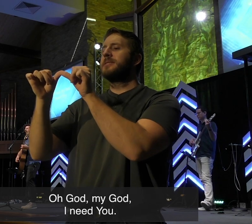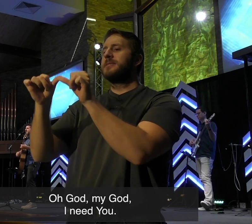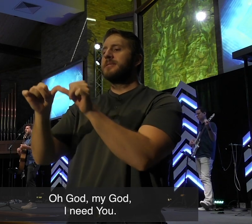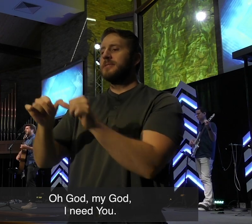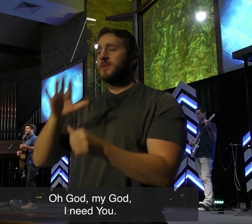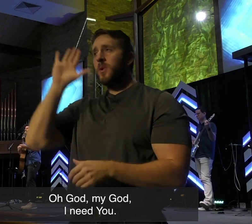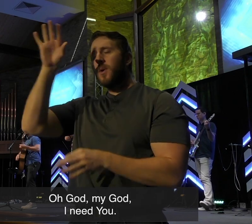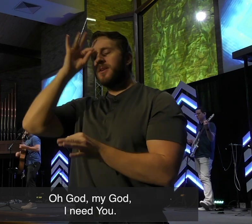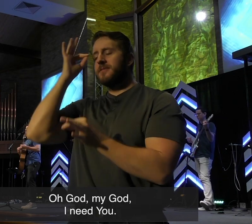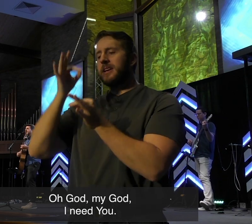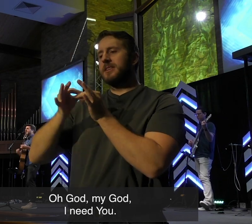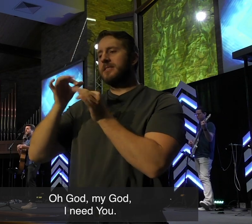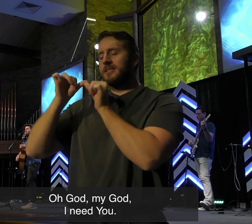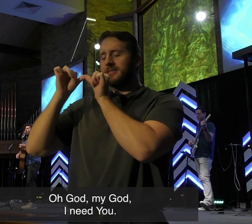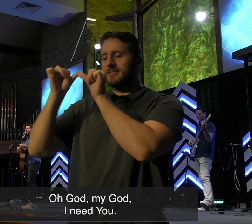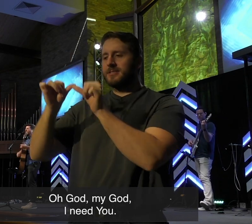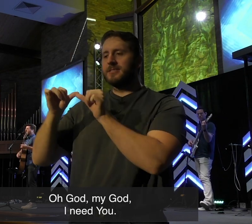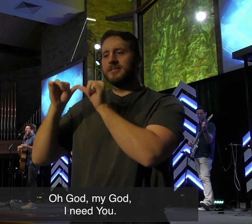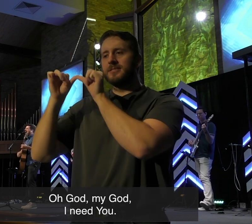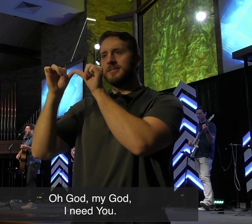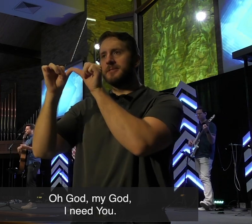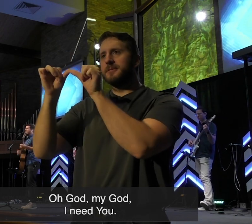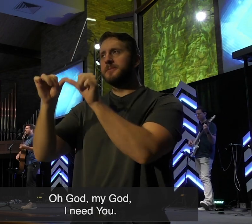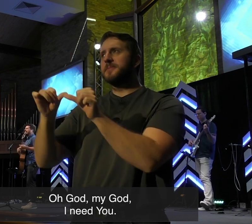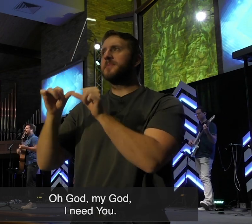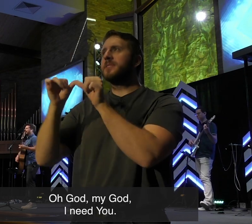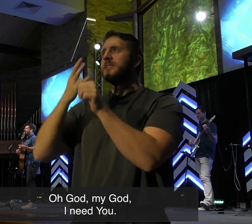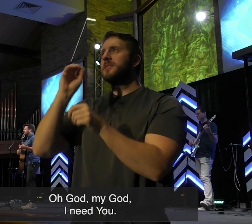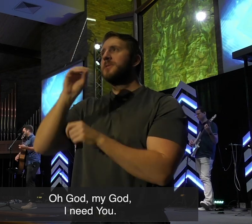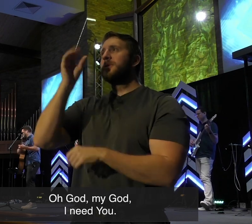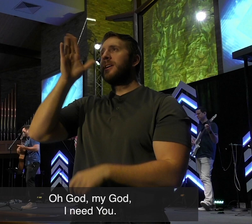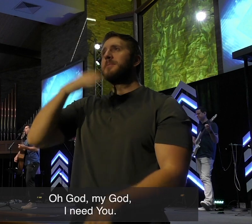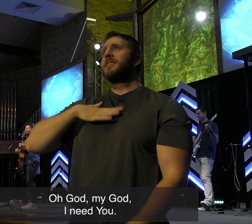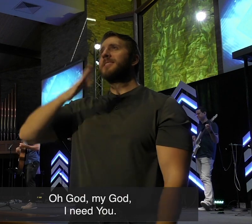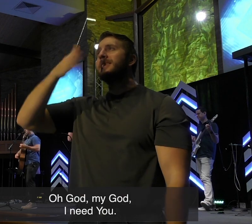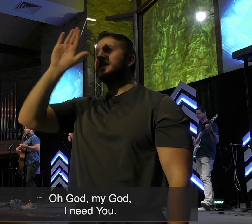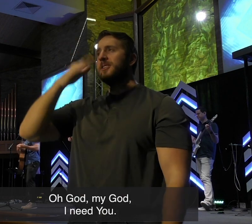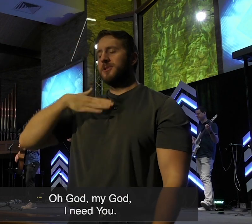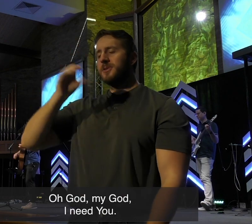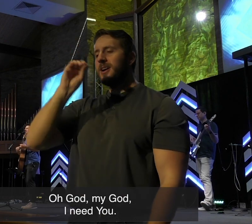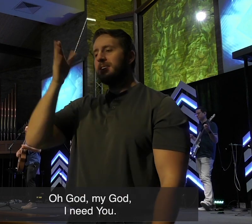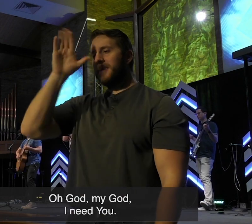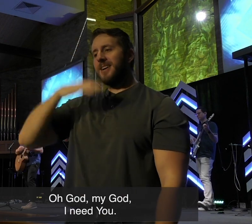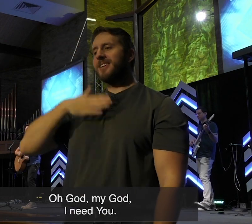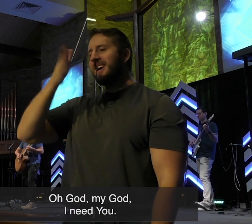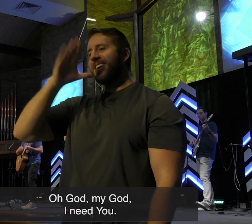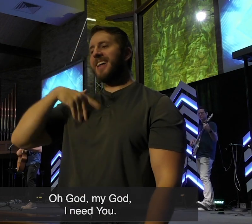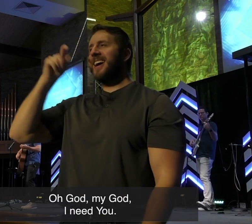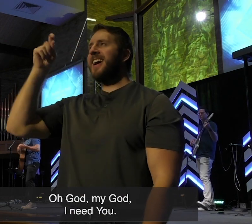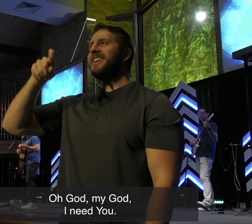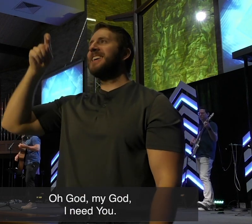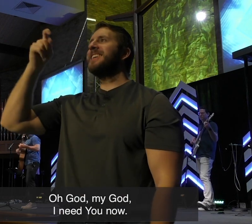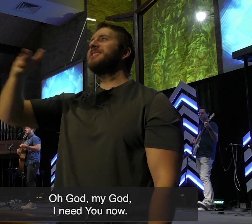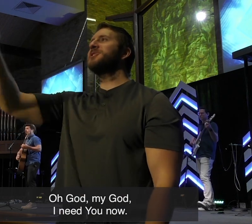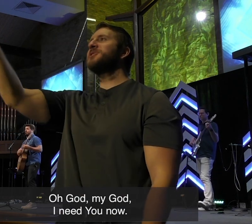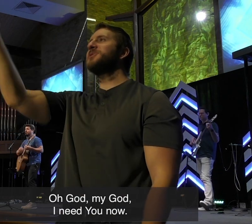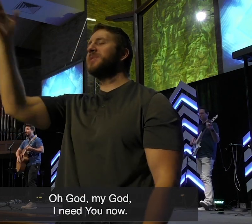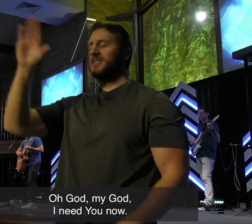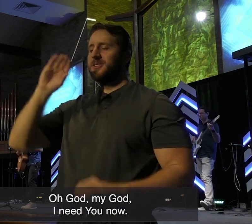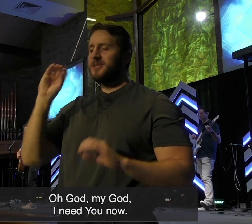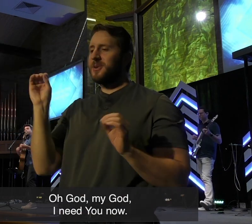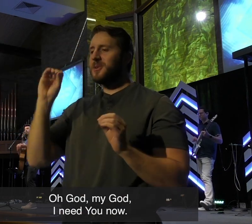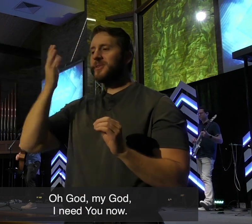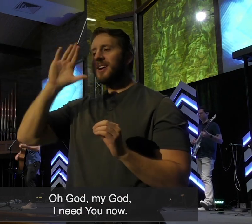on your faithfulness, oh God, oh my God. Oh God, my God, I need